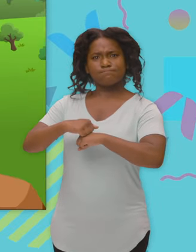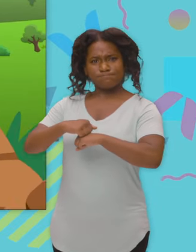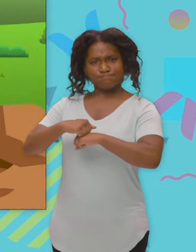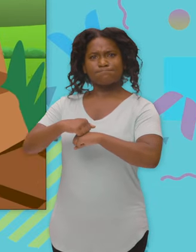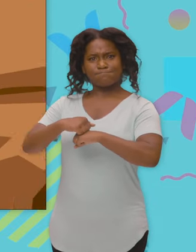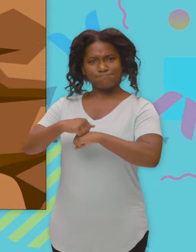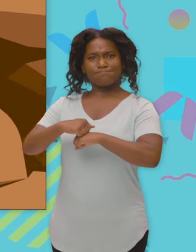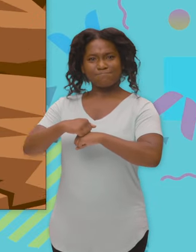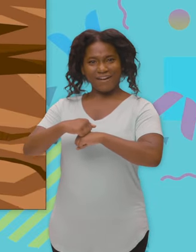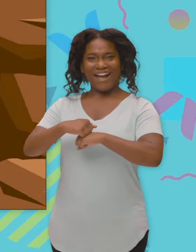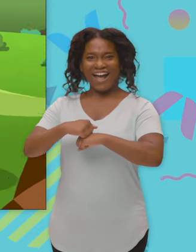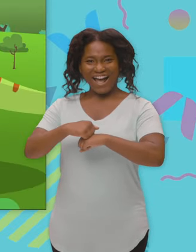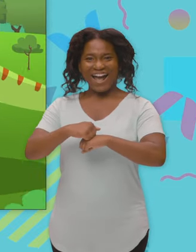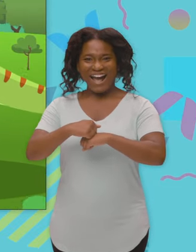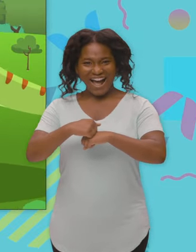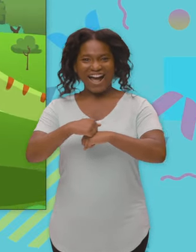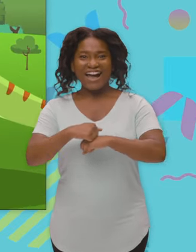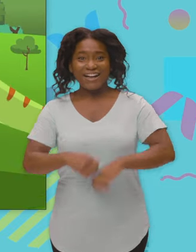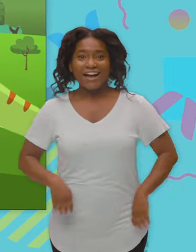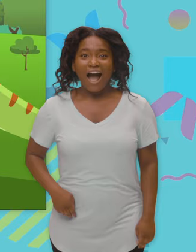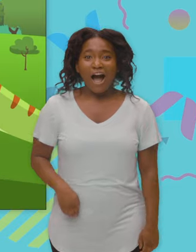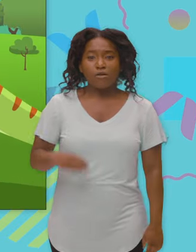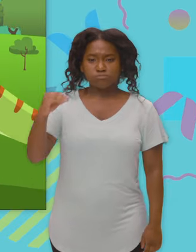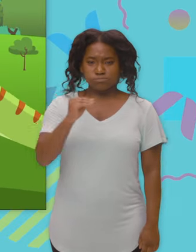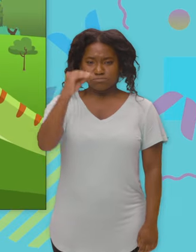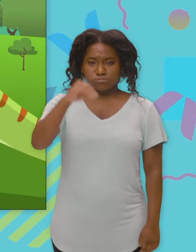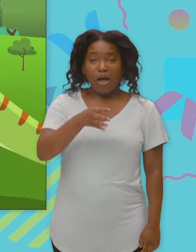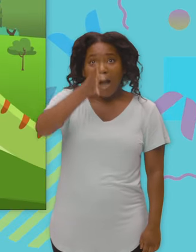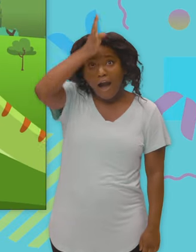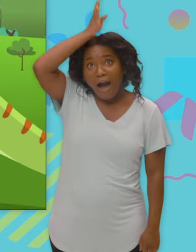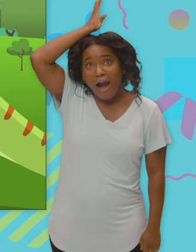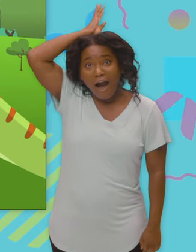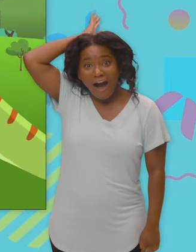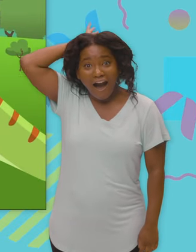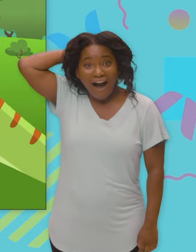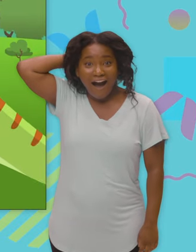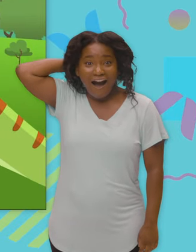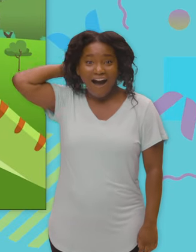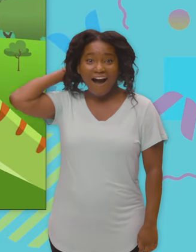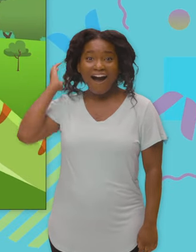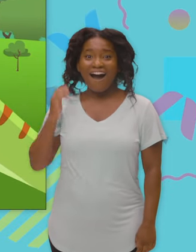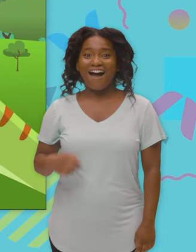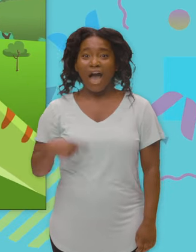And the Spinosaurus had a spine like a sail, and they looked quite a bit like a